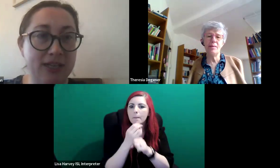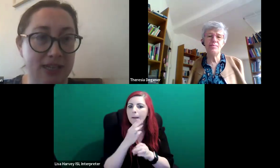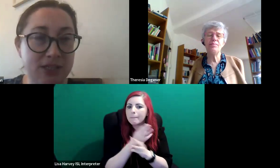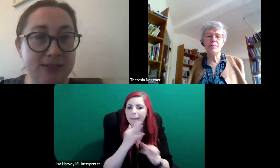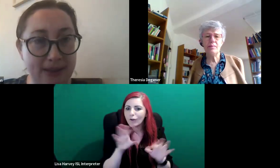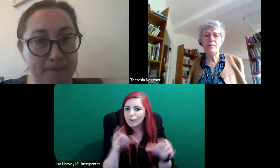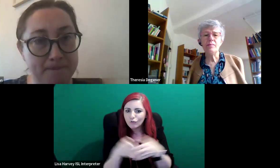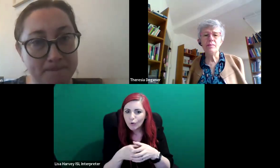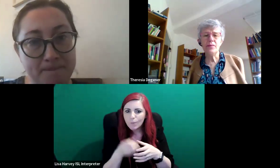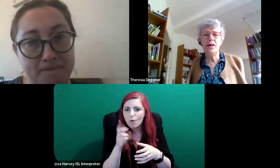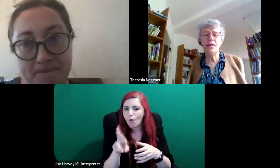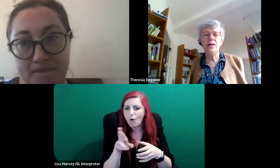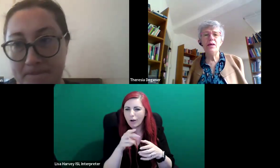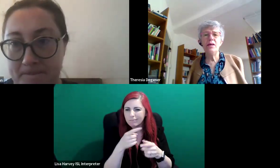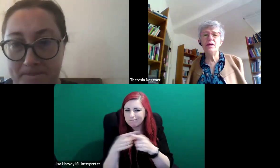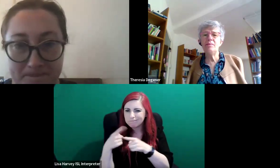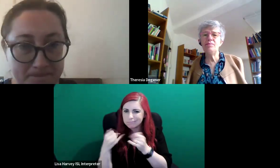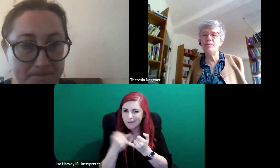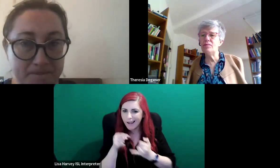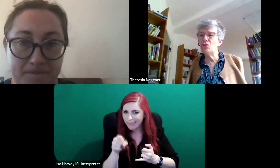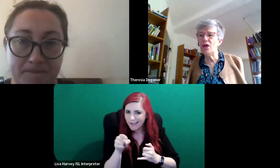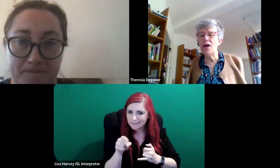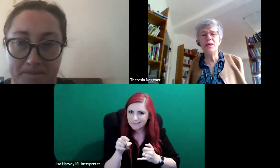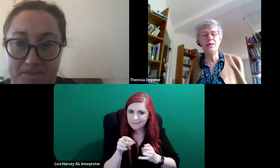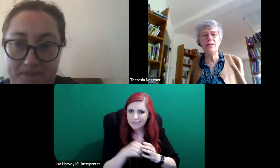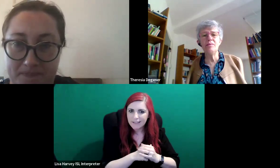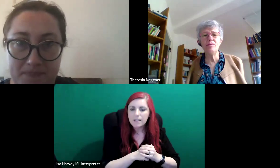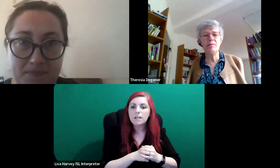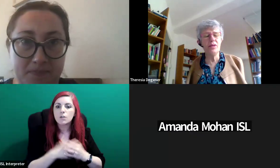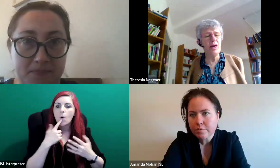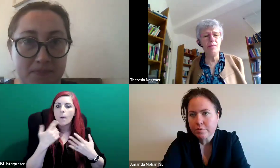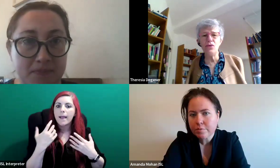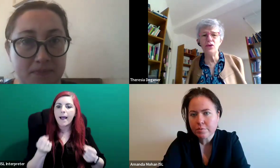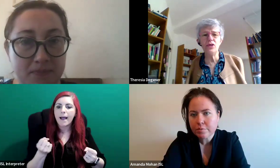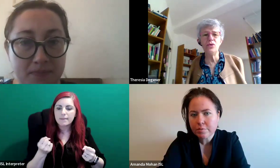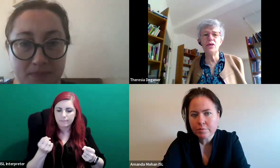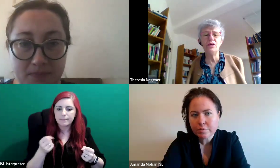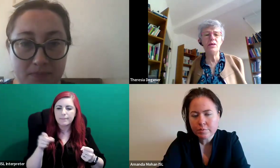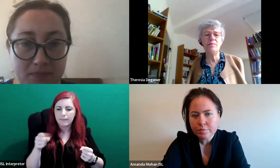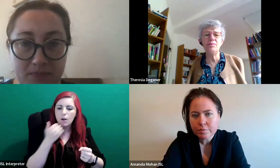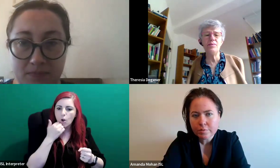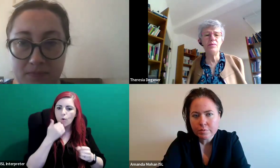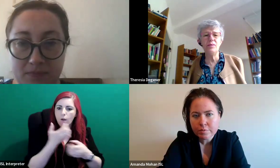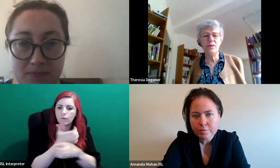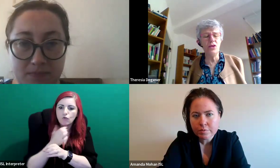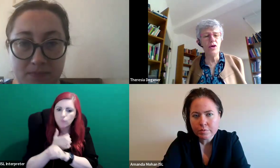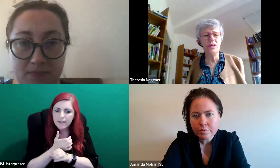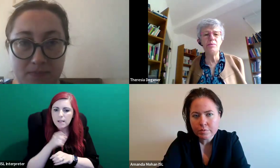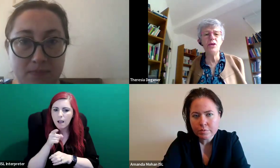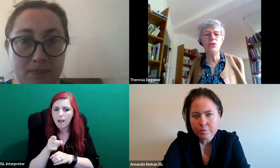or other Yeah. organizations. Yeah. Yeah. We had a number of countries where